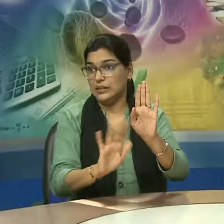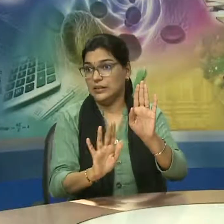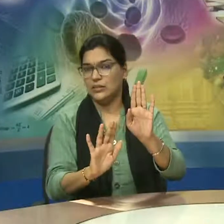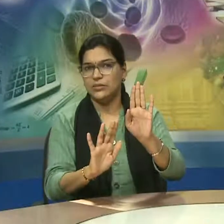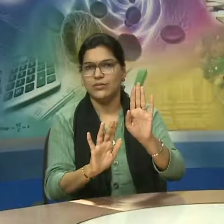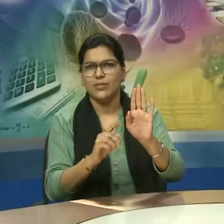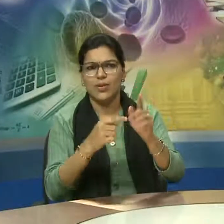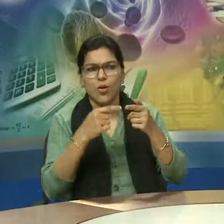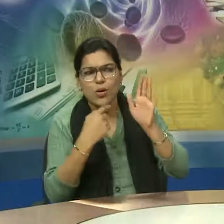be